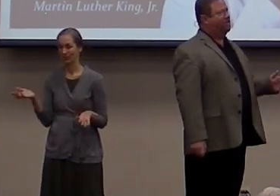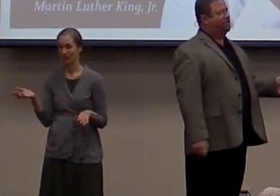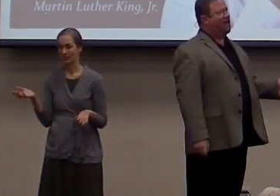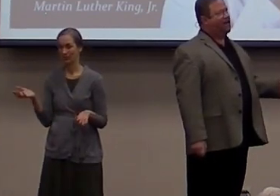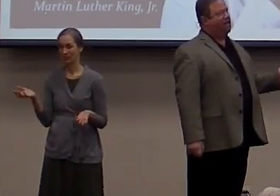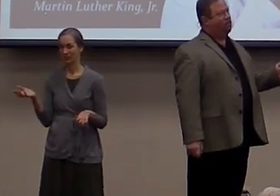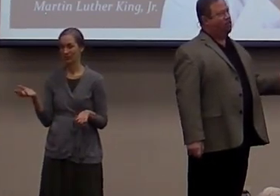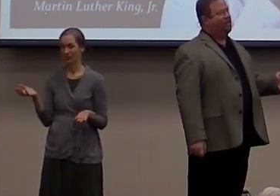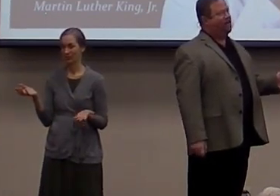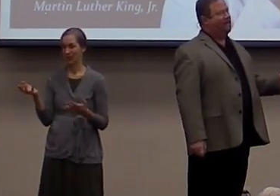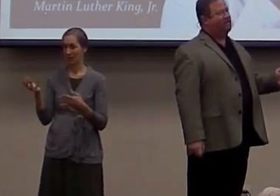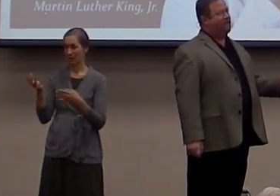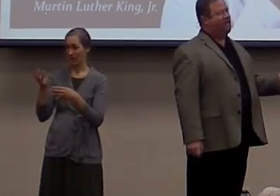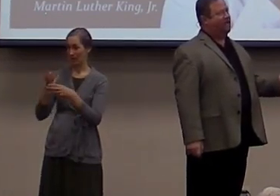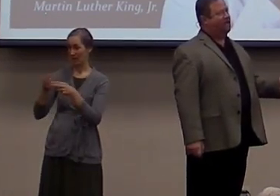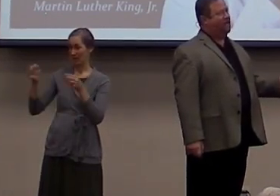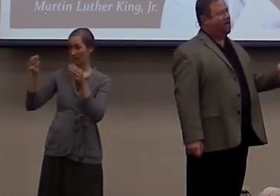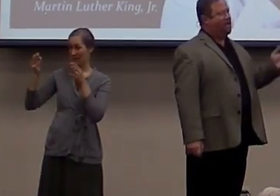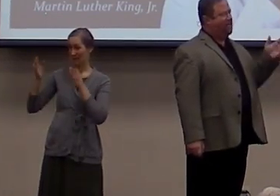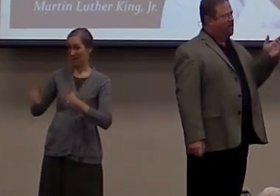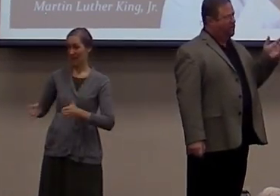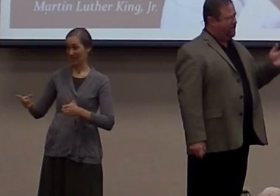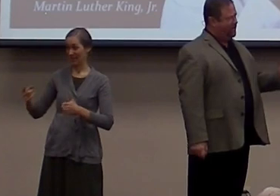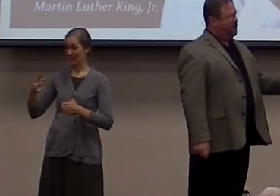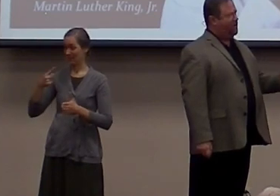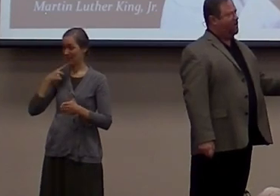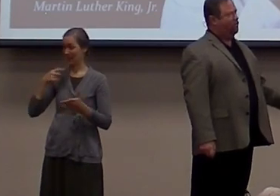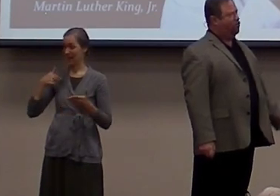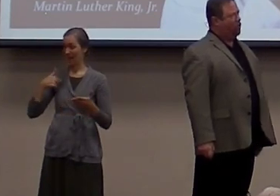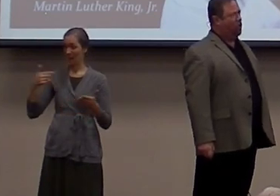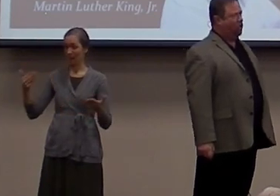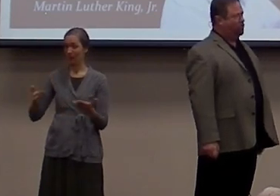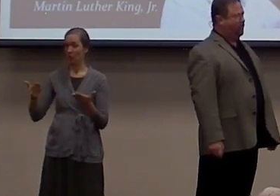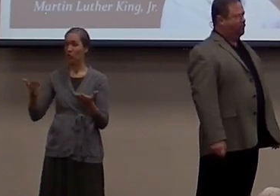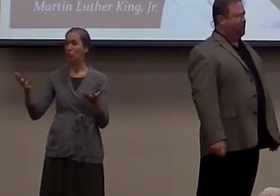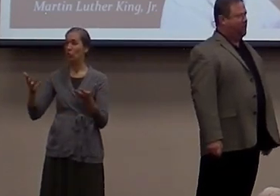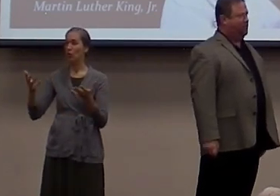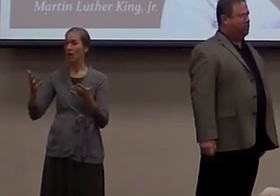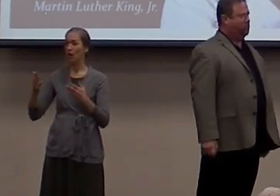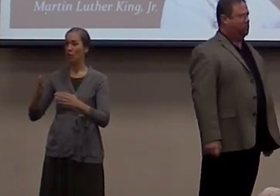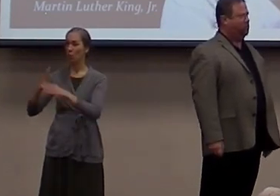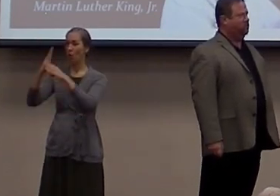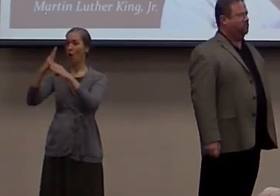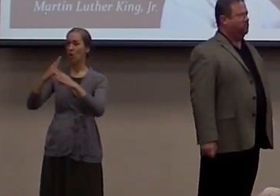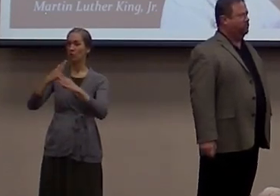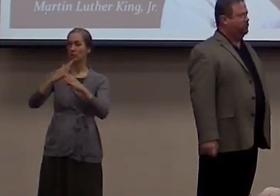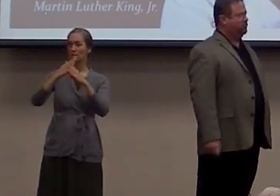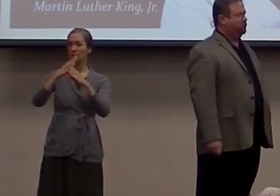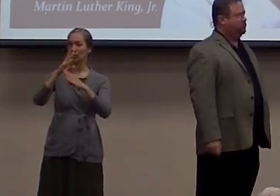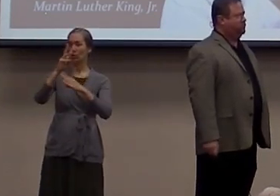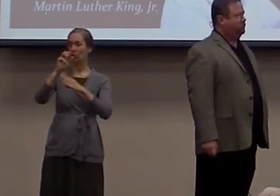A Messiah one day said, "I'm here to tear down the walls between people."